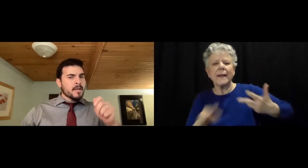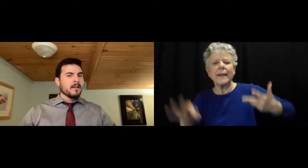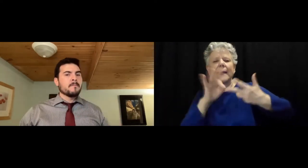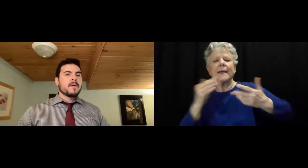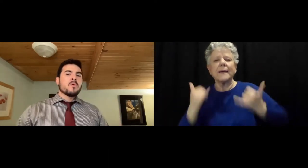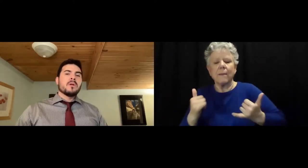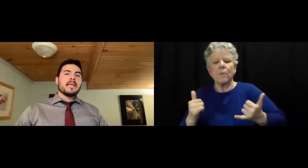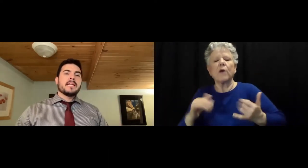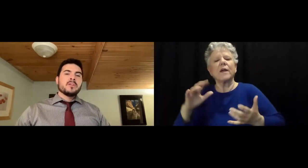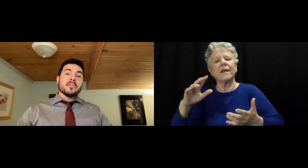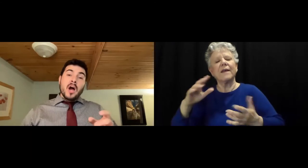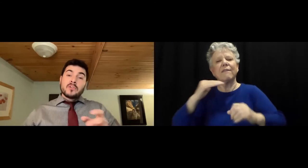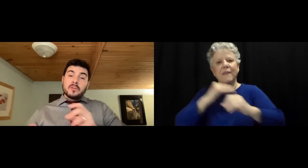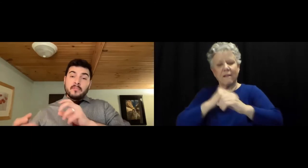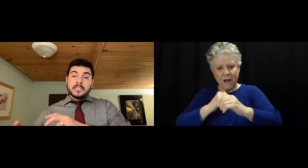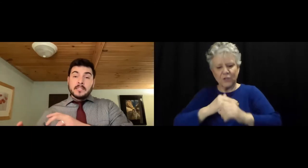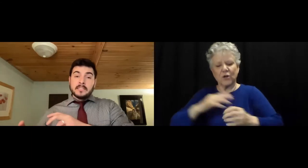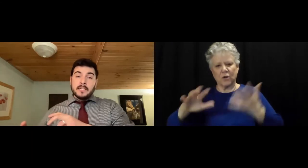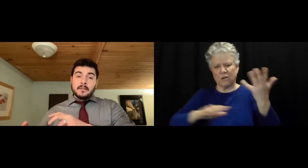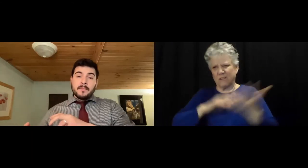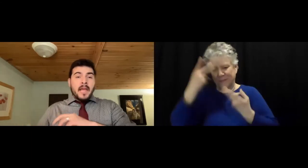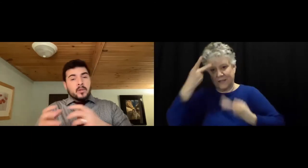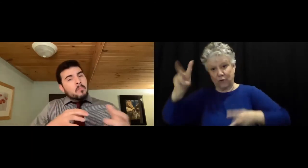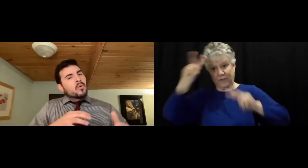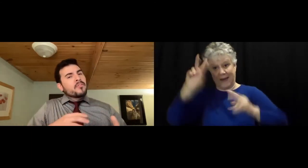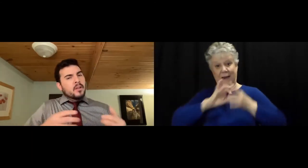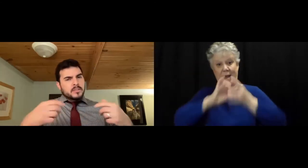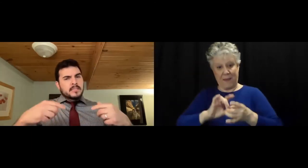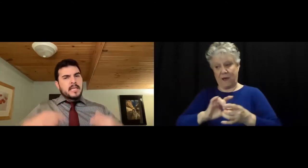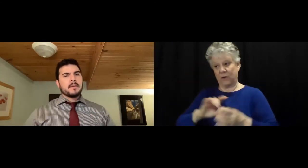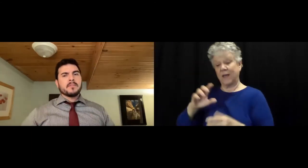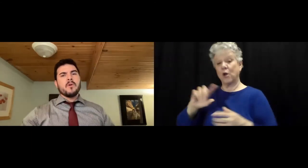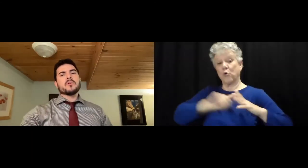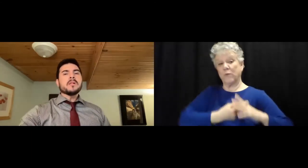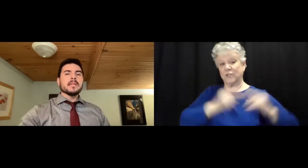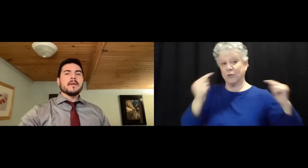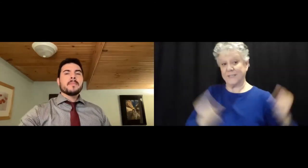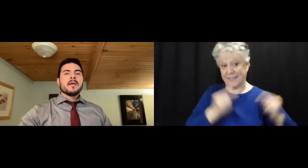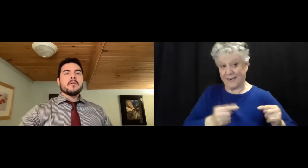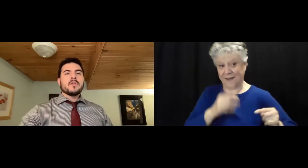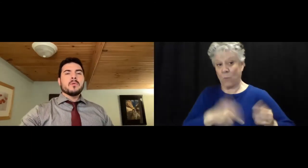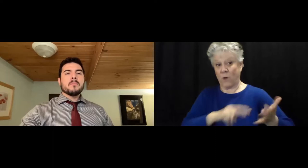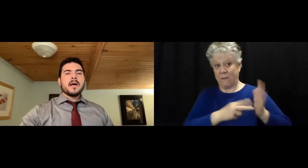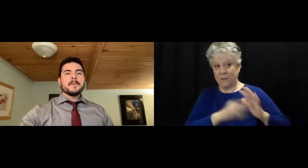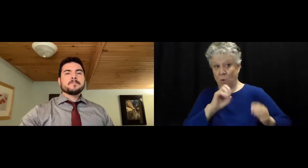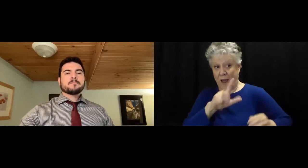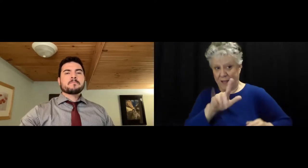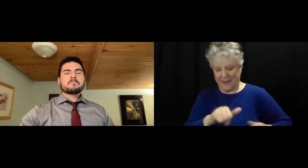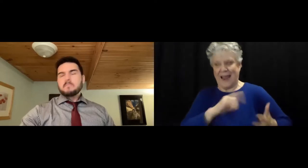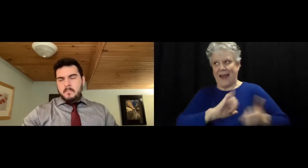theological muddle related to the doctrine of original sin and the way moral theologians think about the vulnerability of the human